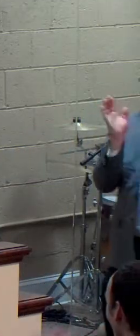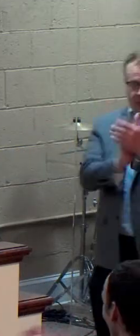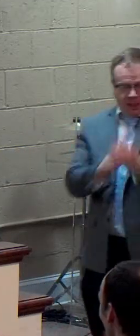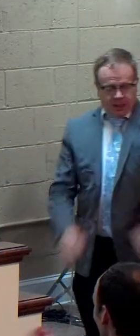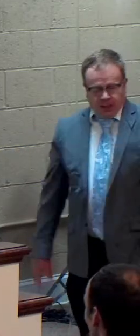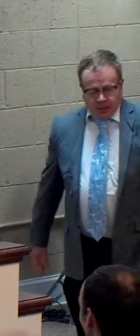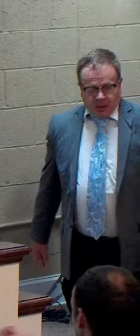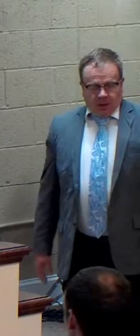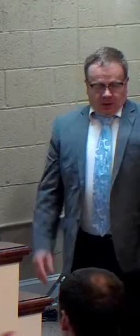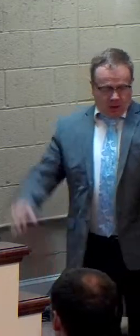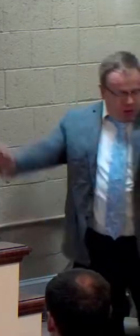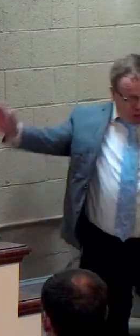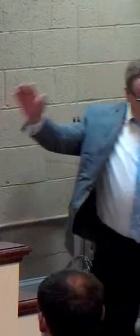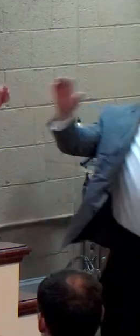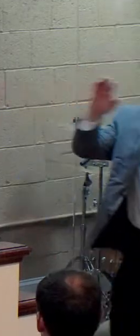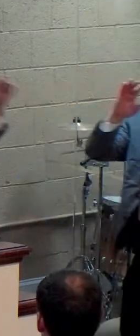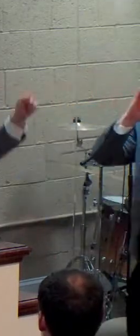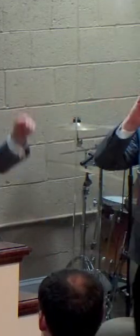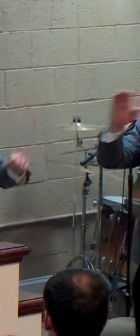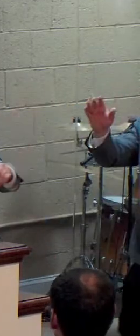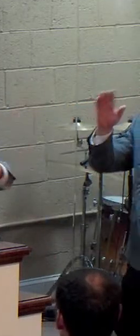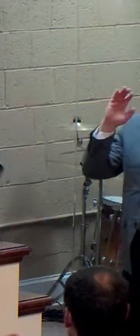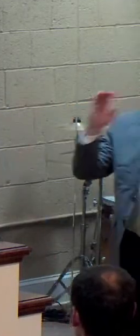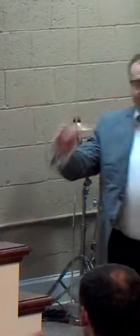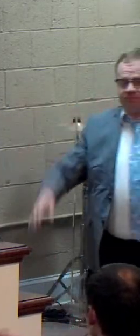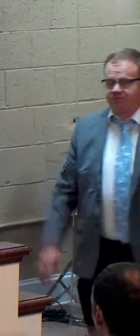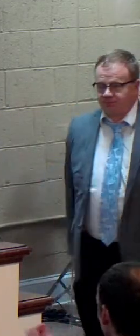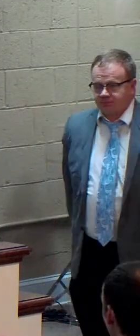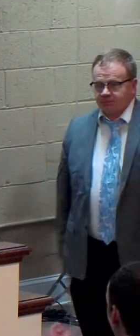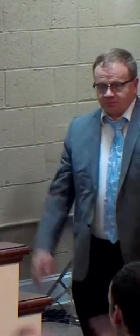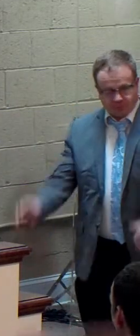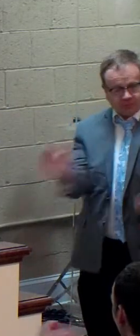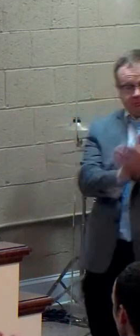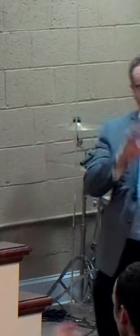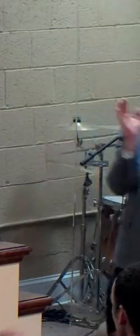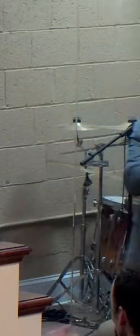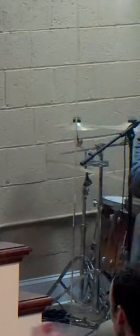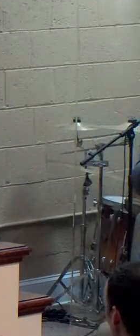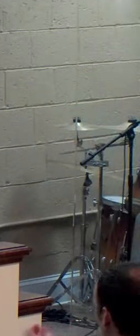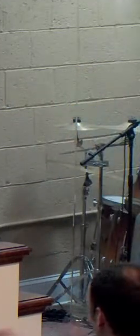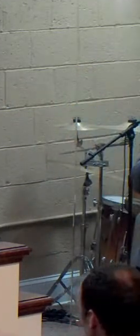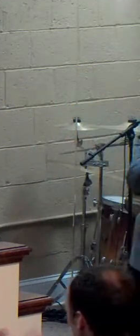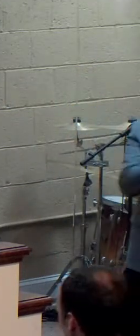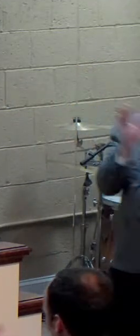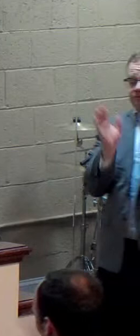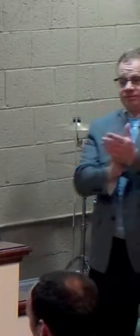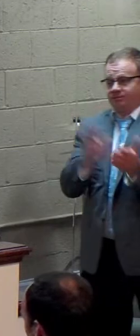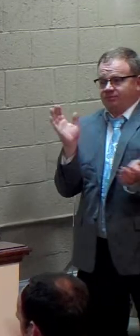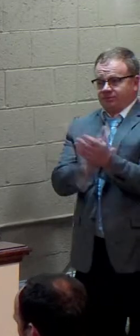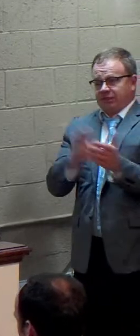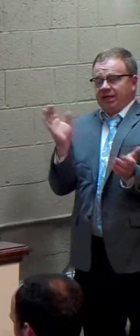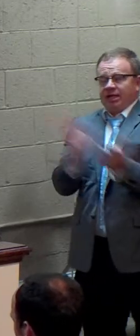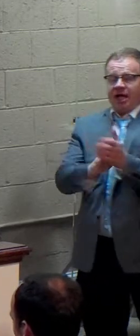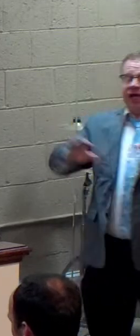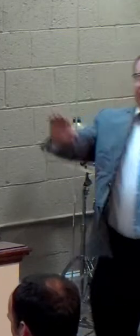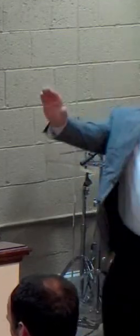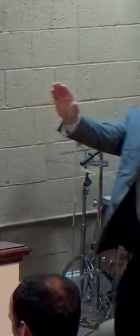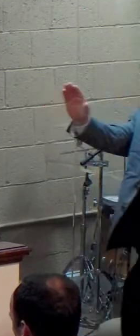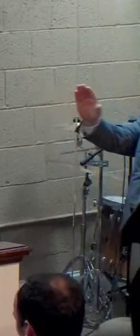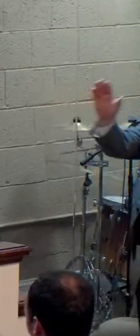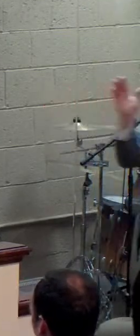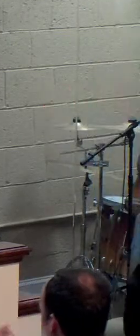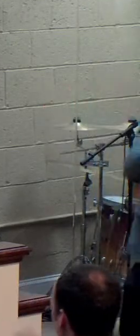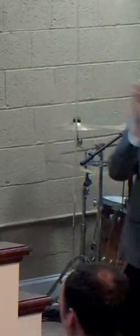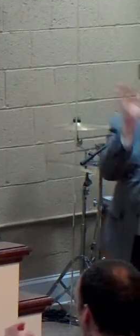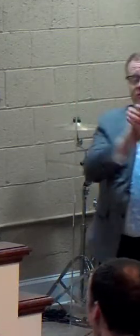you're so excited to be a part of the Church of the Living God, amen, go ahead and give God a hand clap of praise. And why don't we go ahead and give a shout what God